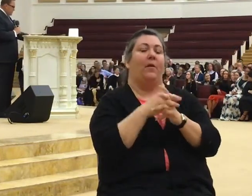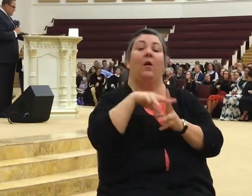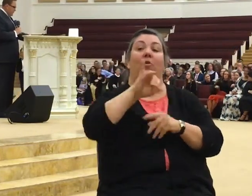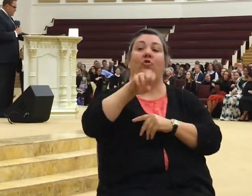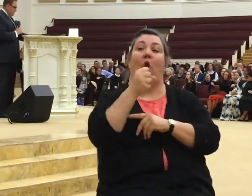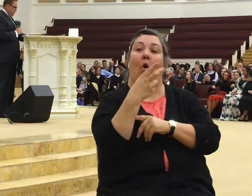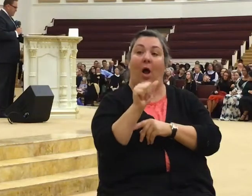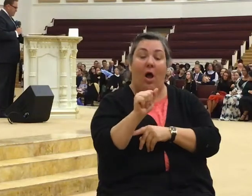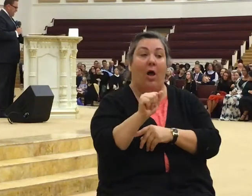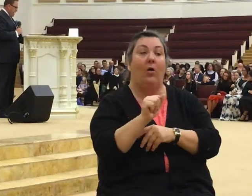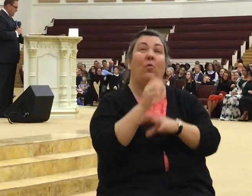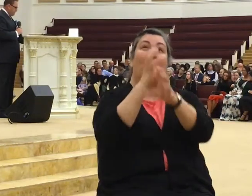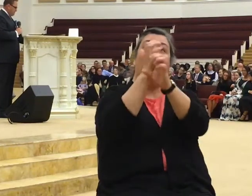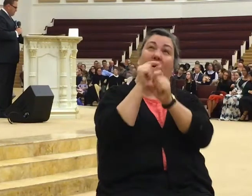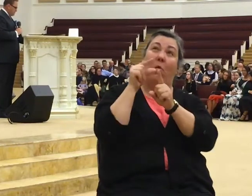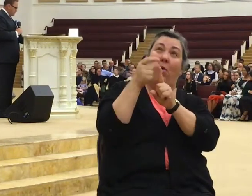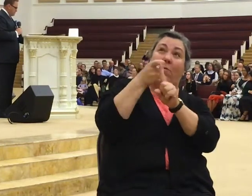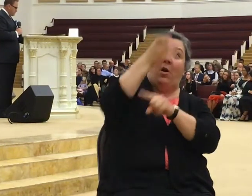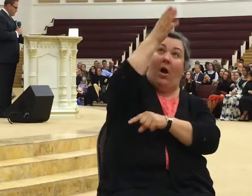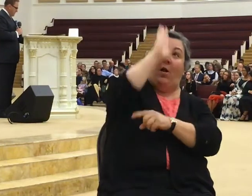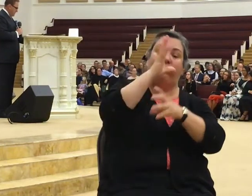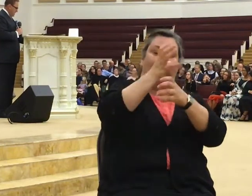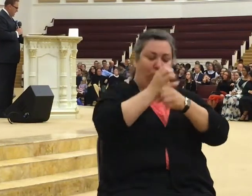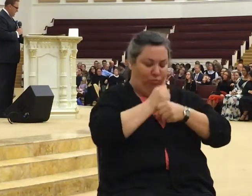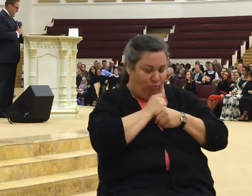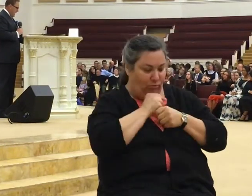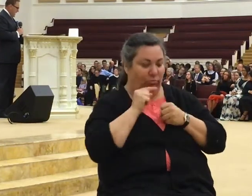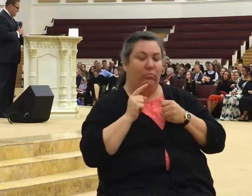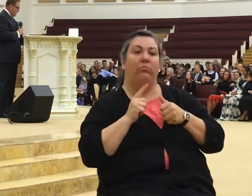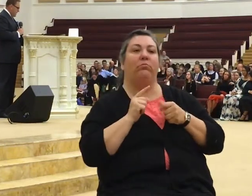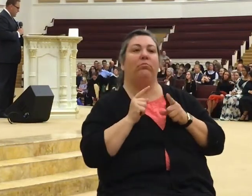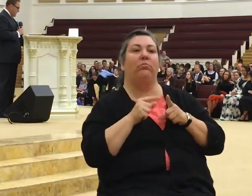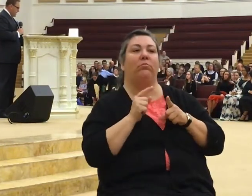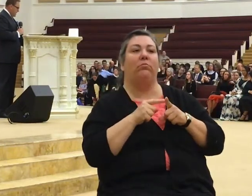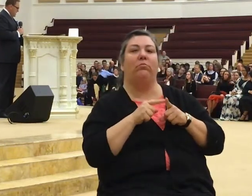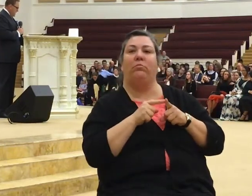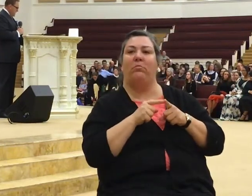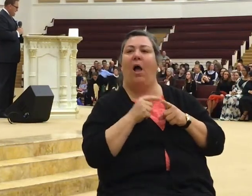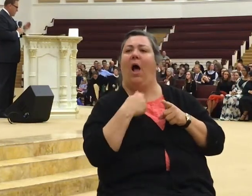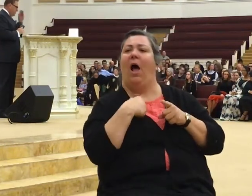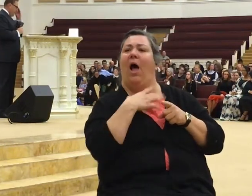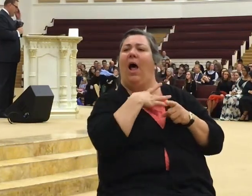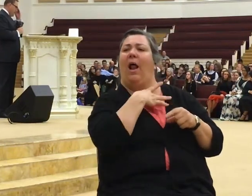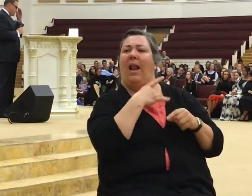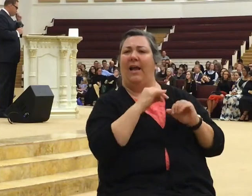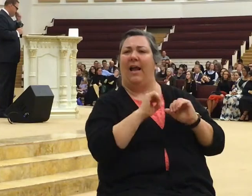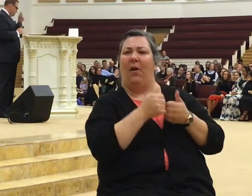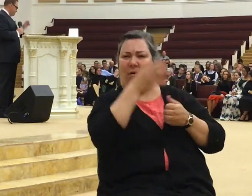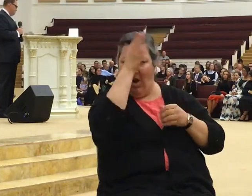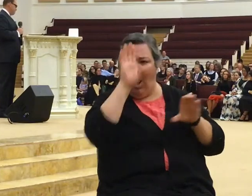Joshua receives a word from God. And I like the way God don't